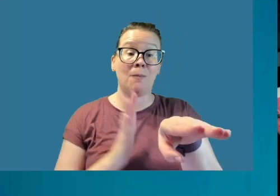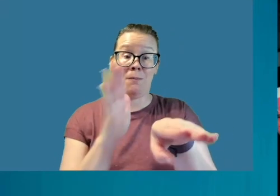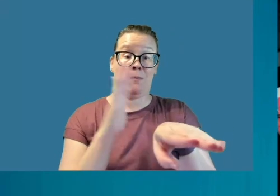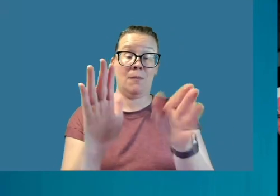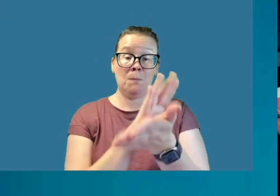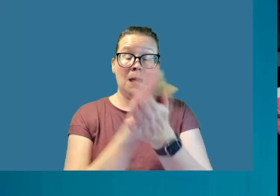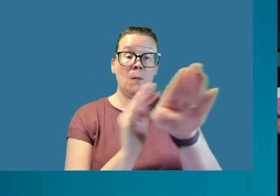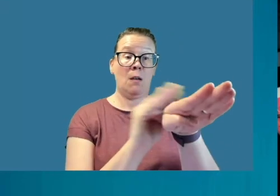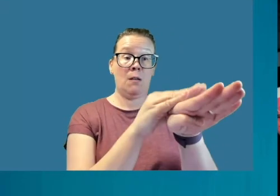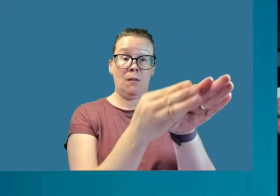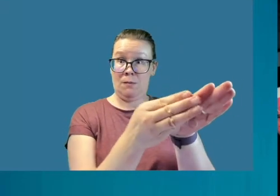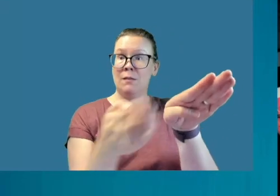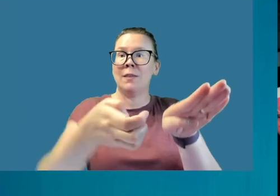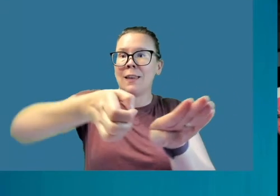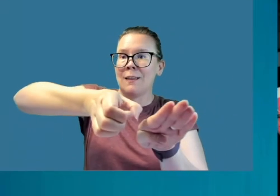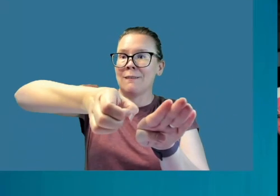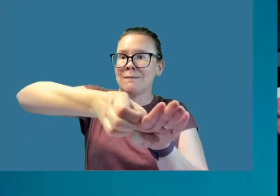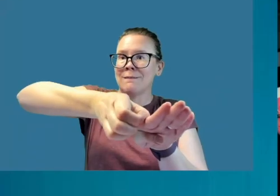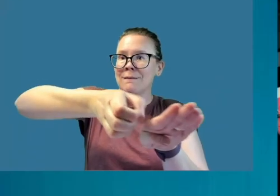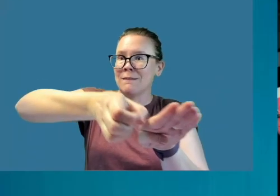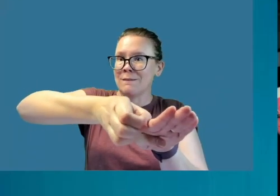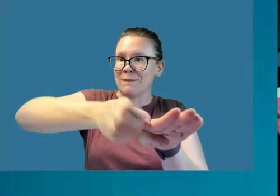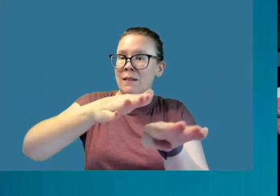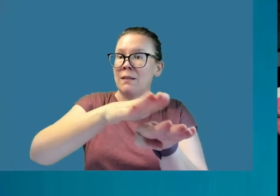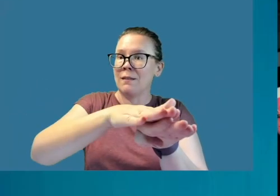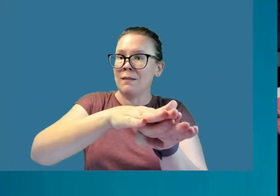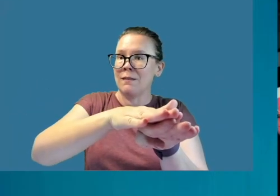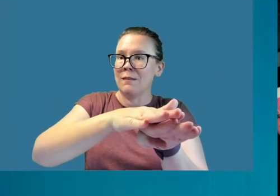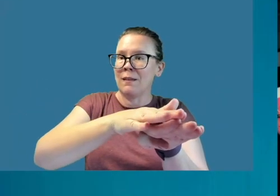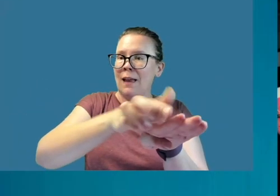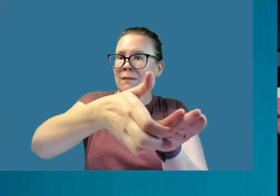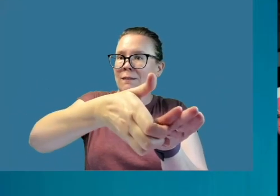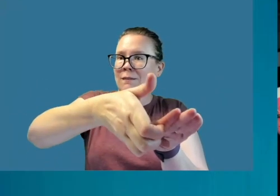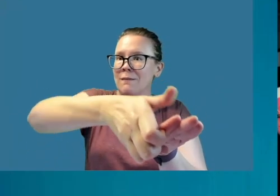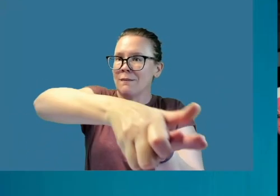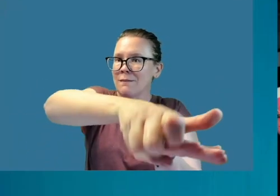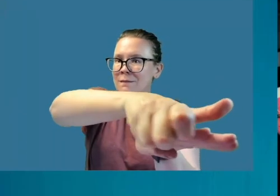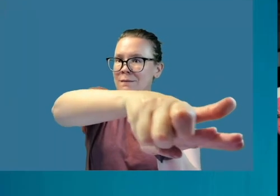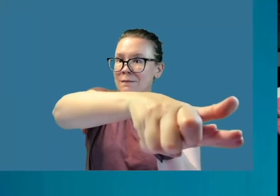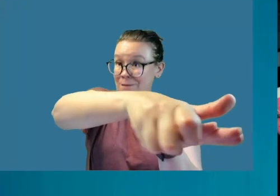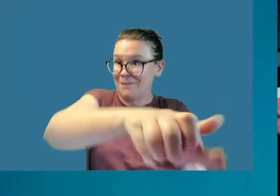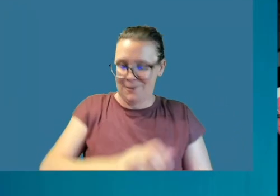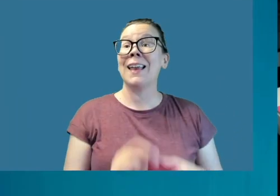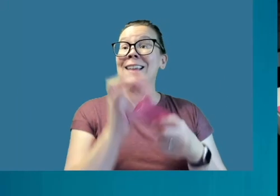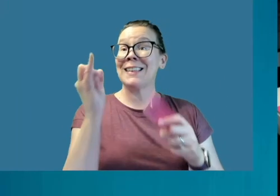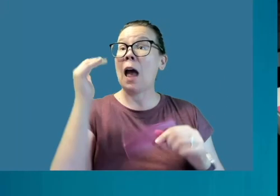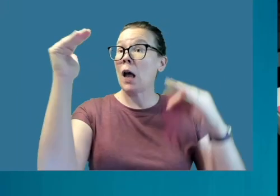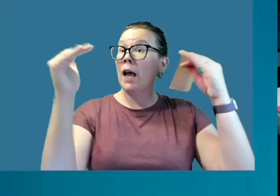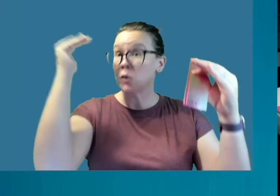hooks into where the paper is folded. And the ledge should extend beyond the edge of that